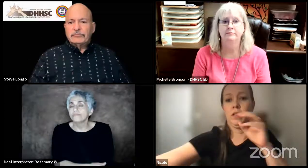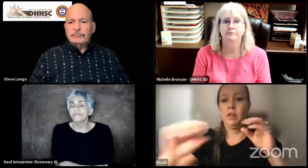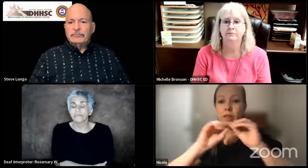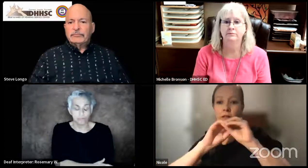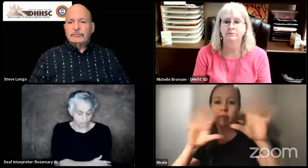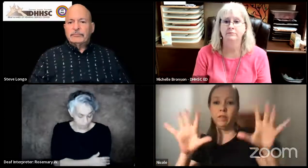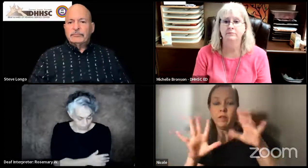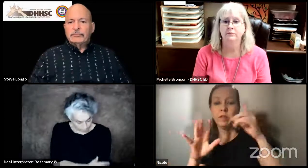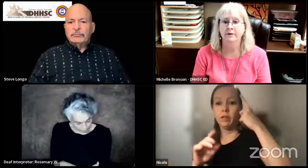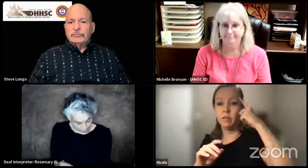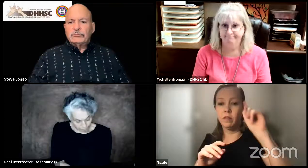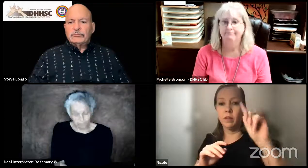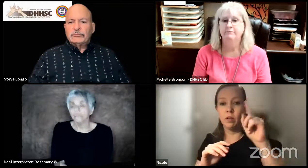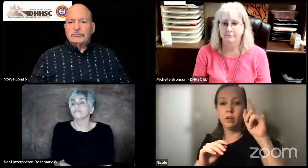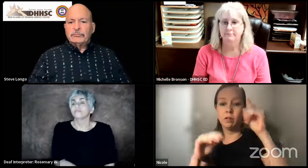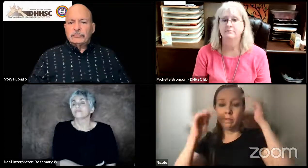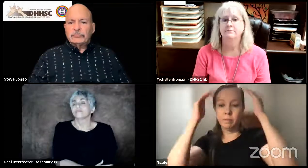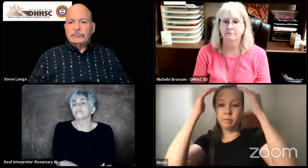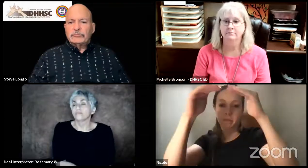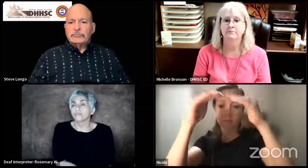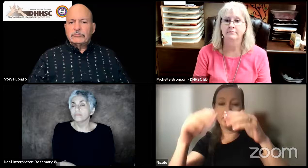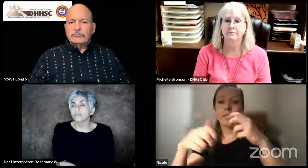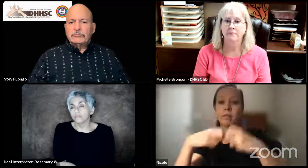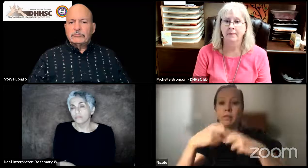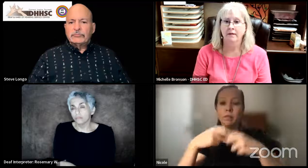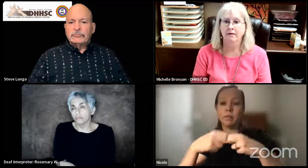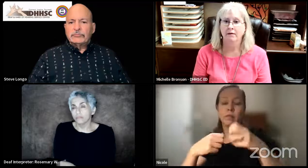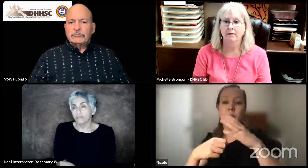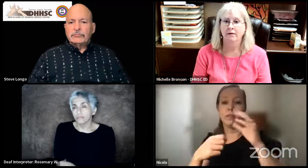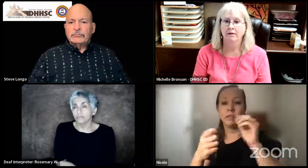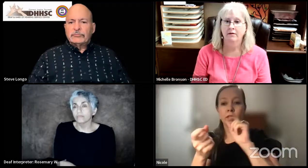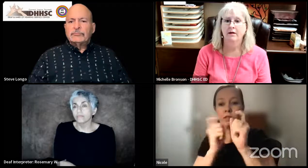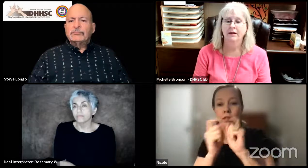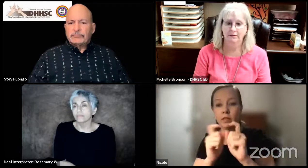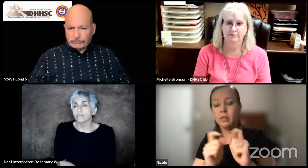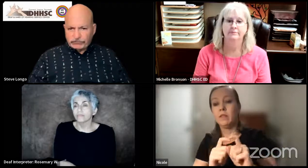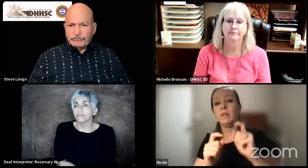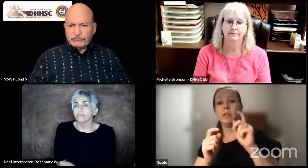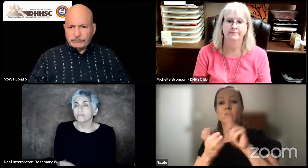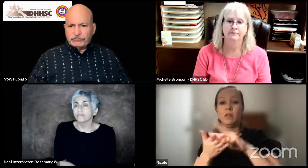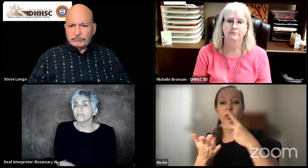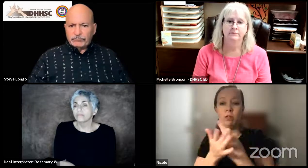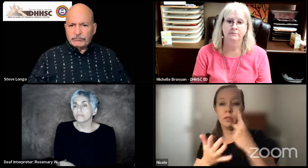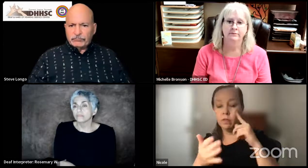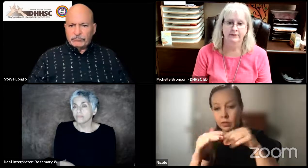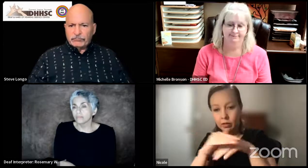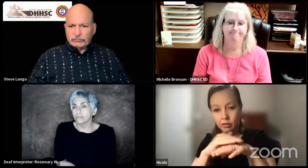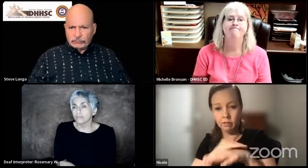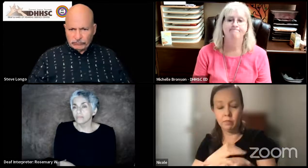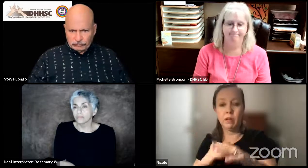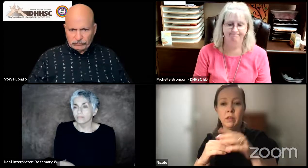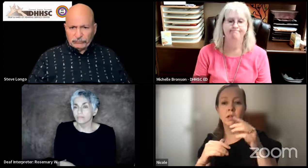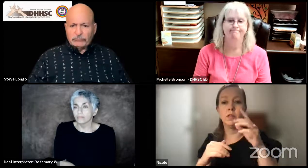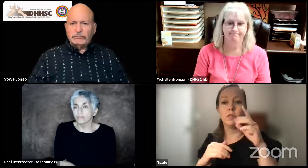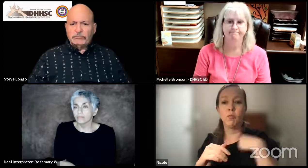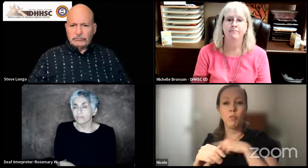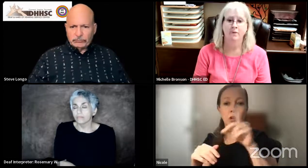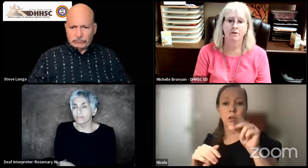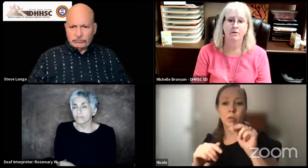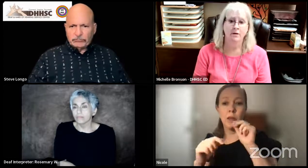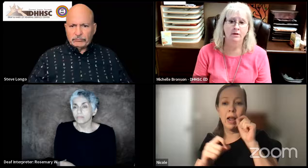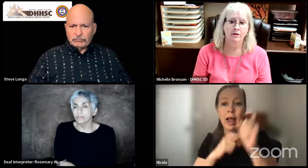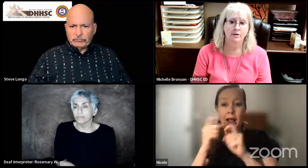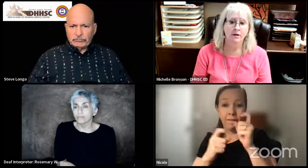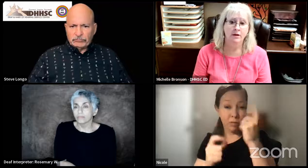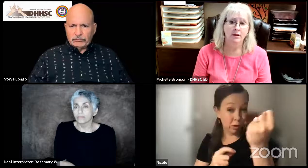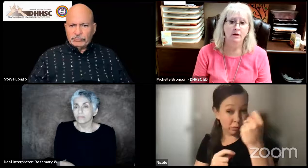I can do Nicole next. Okay. I just want clarification when you're talking about the problems and the